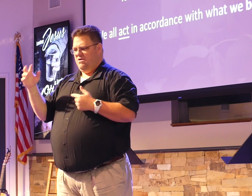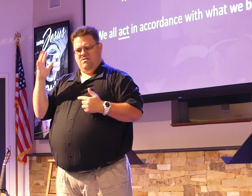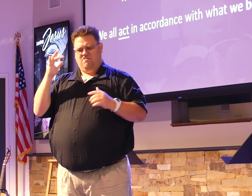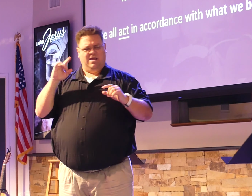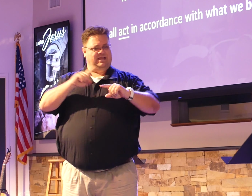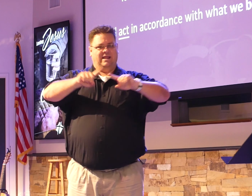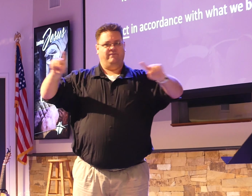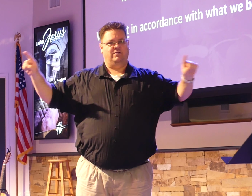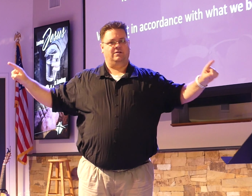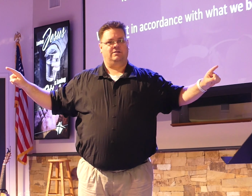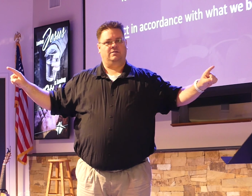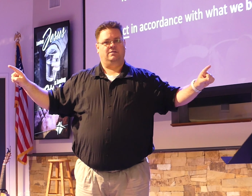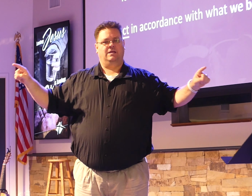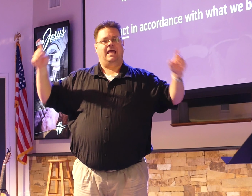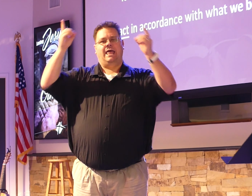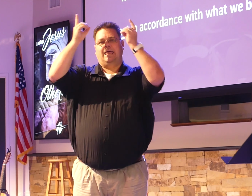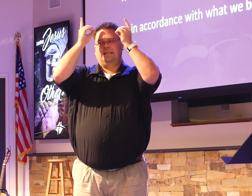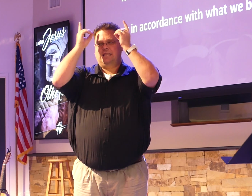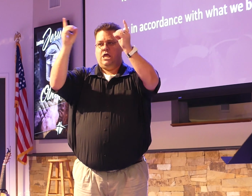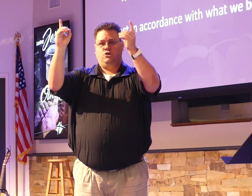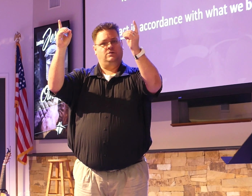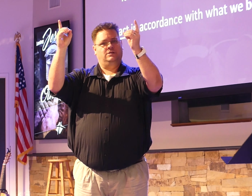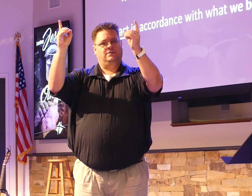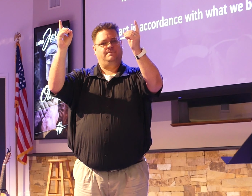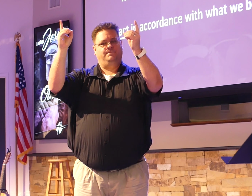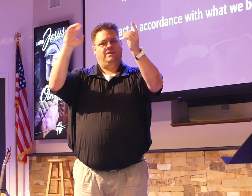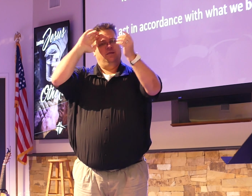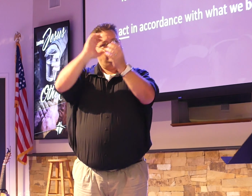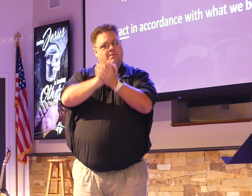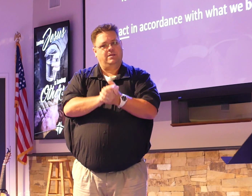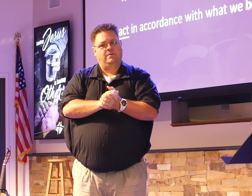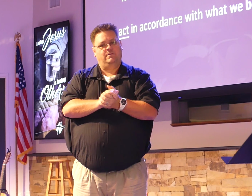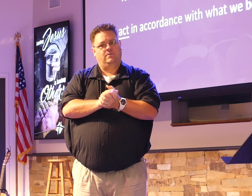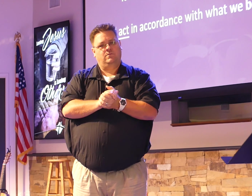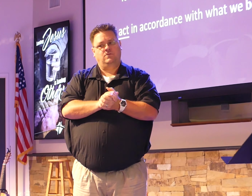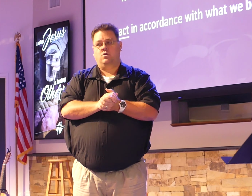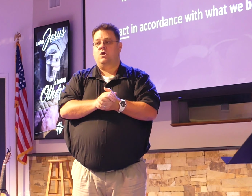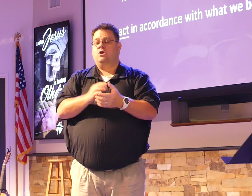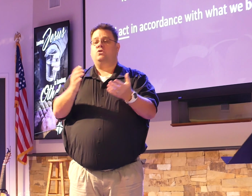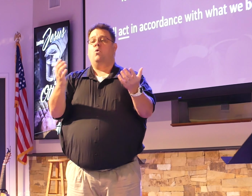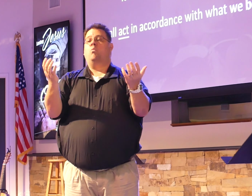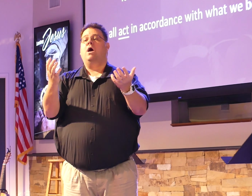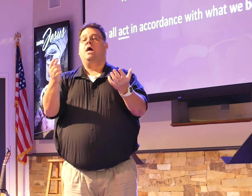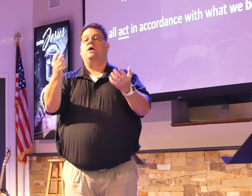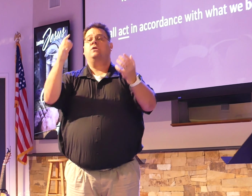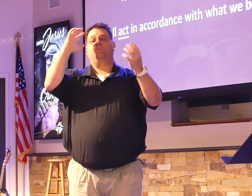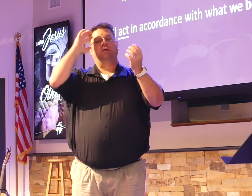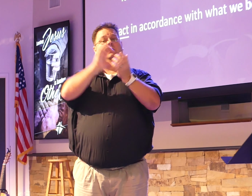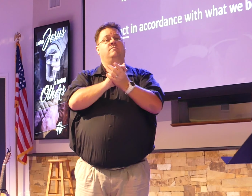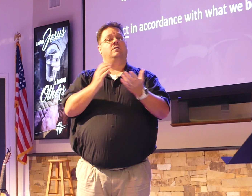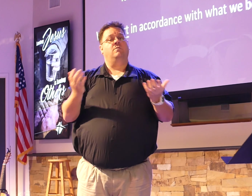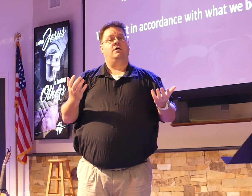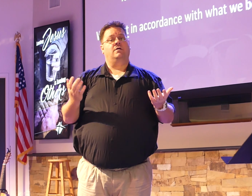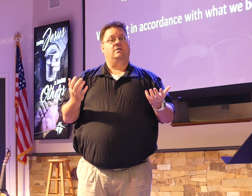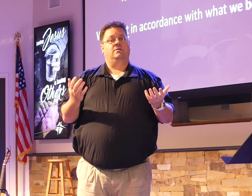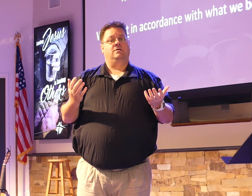systems. They're God. What is your worldview? Because that's your doctrine.